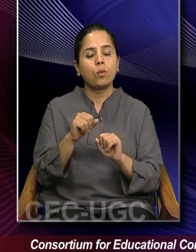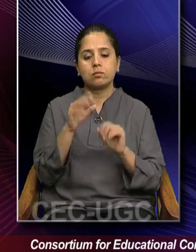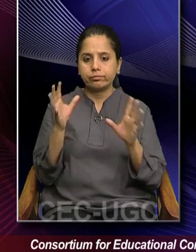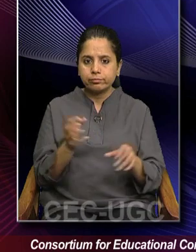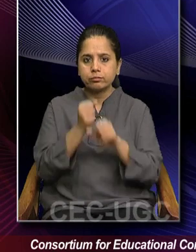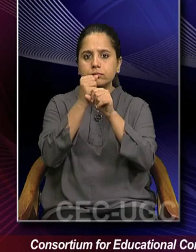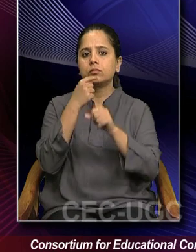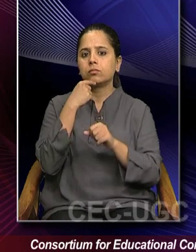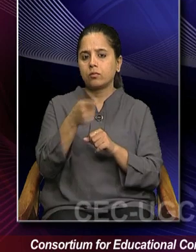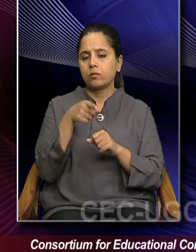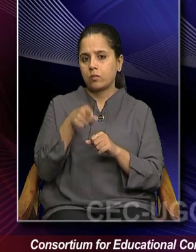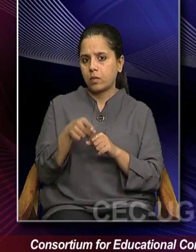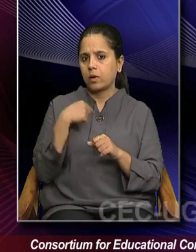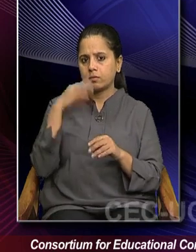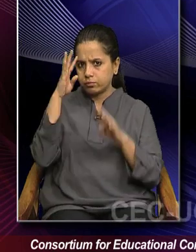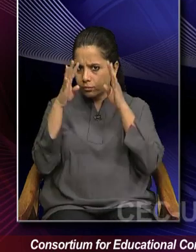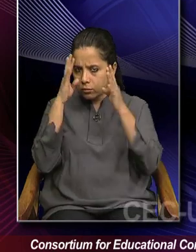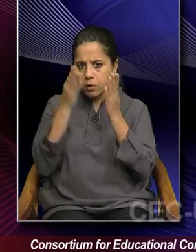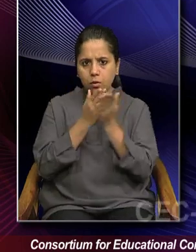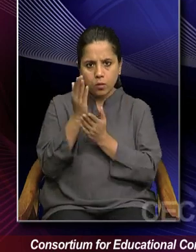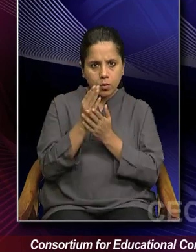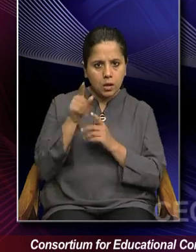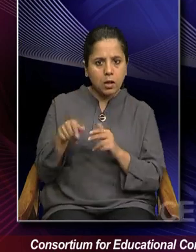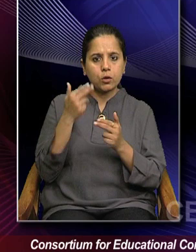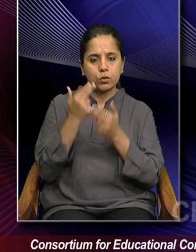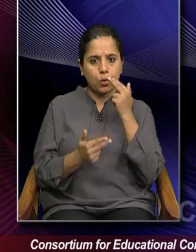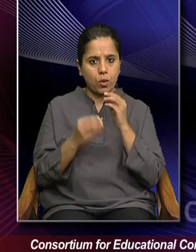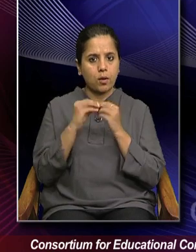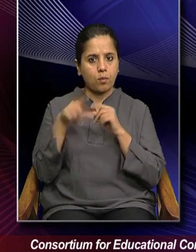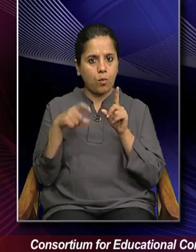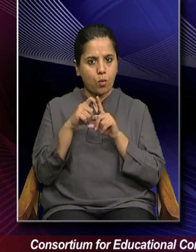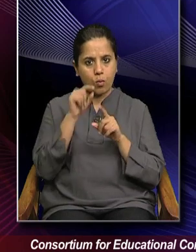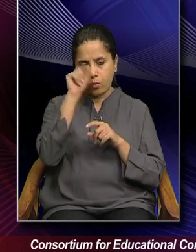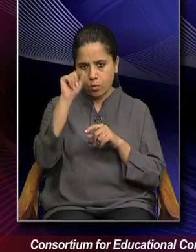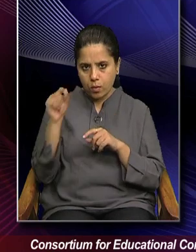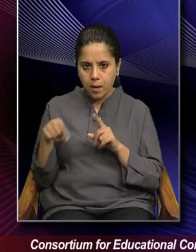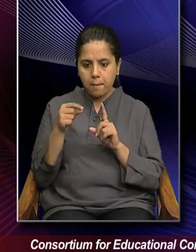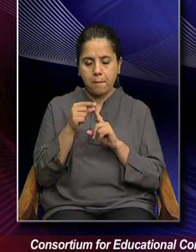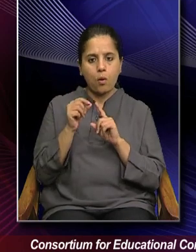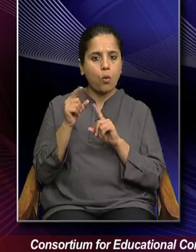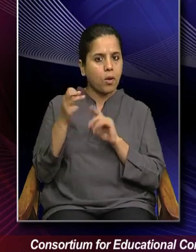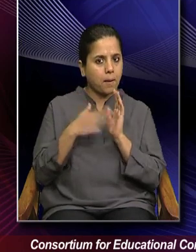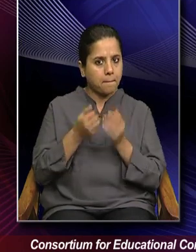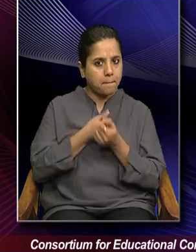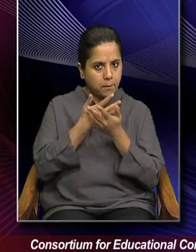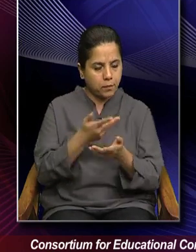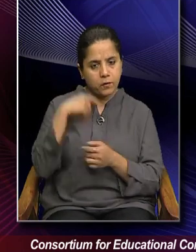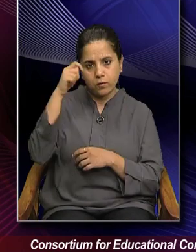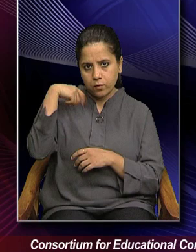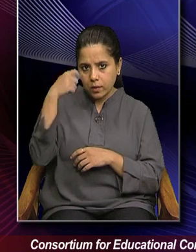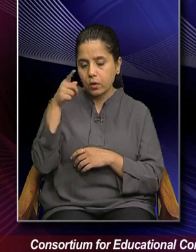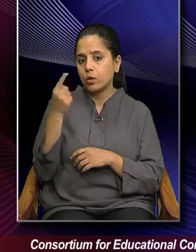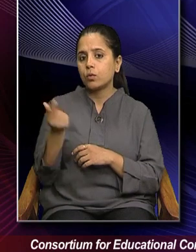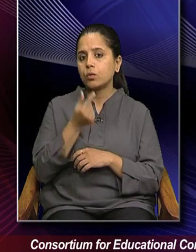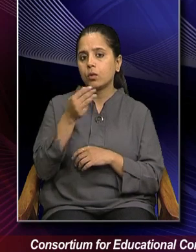summarize them in the creative ways like the storyboards, poems or videos. They use